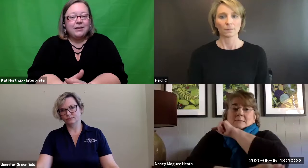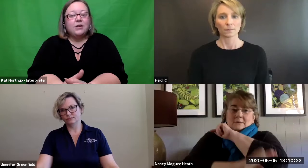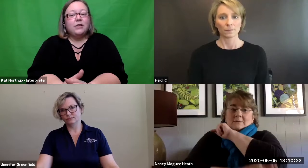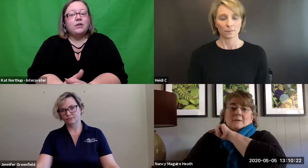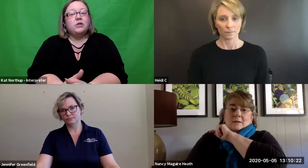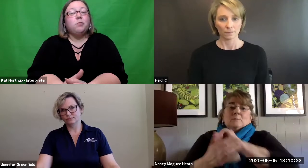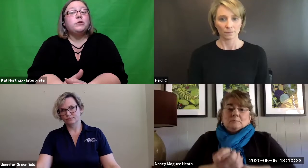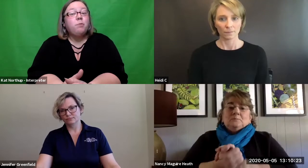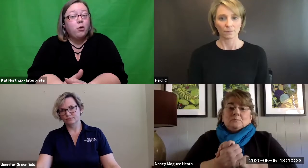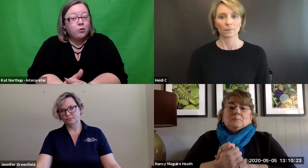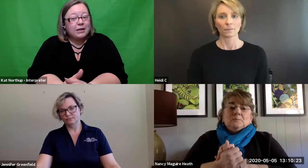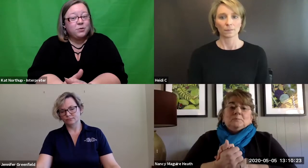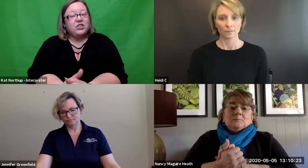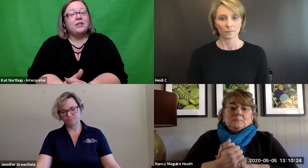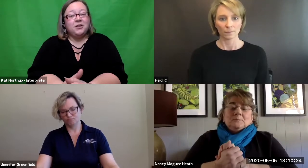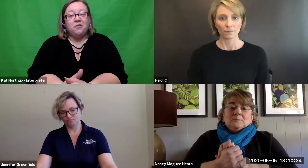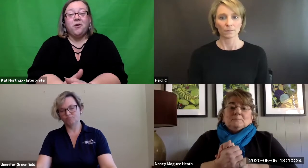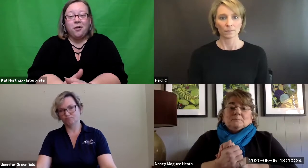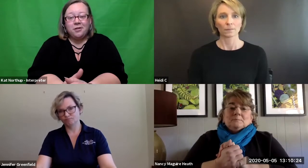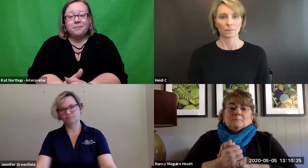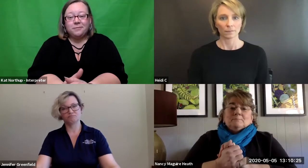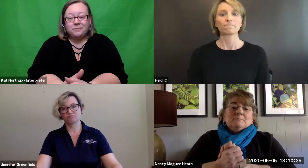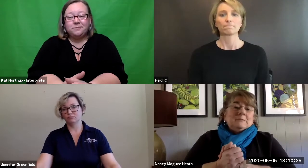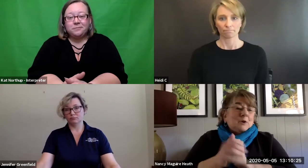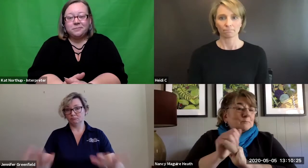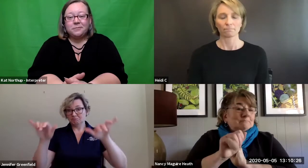wanting to postpone graduation until the fall.